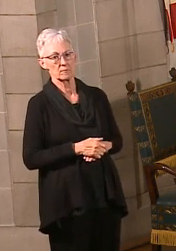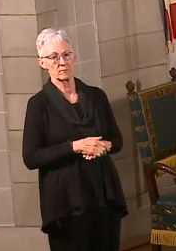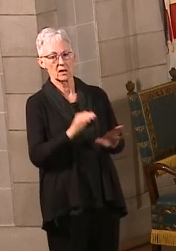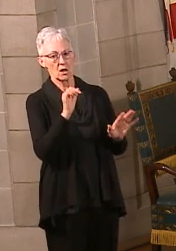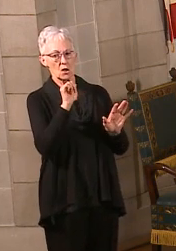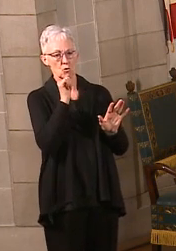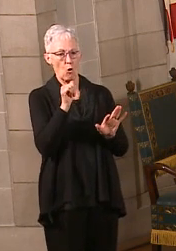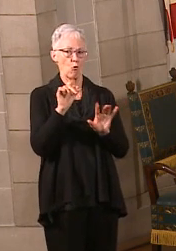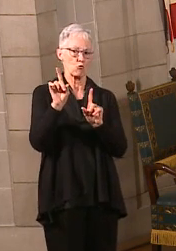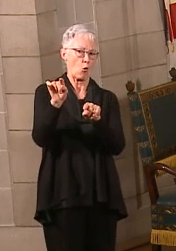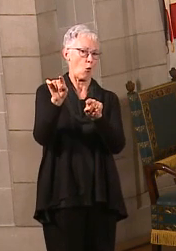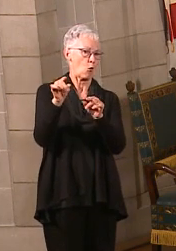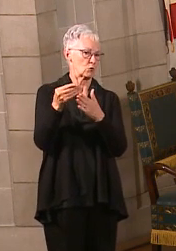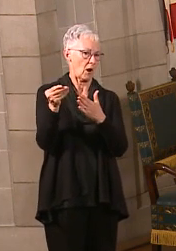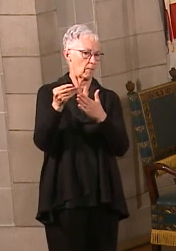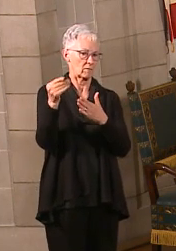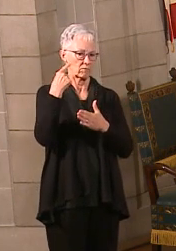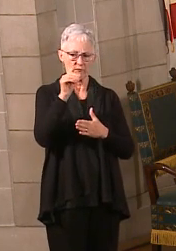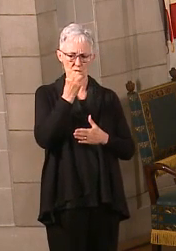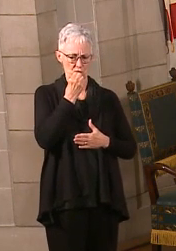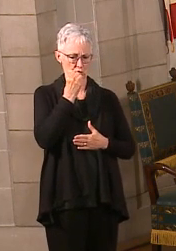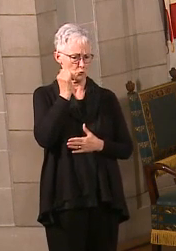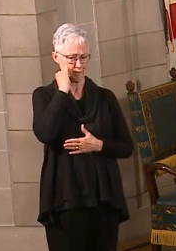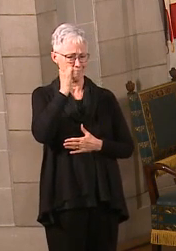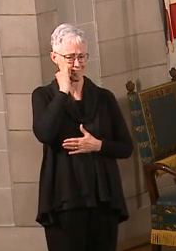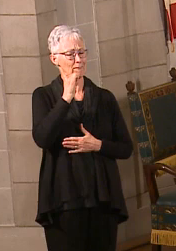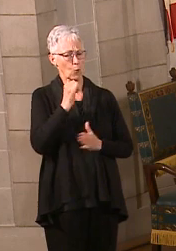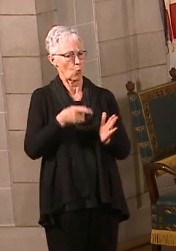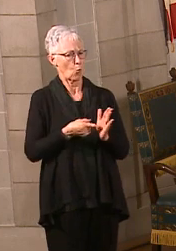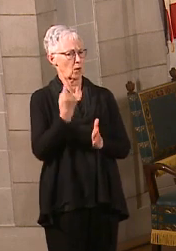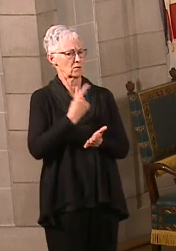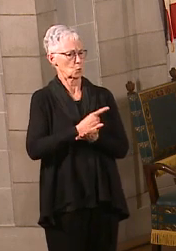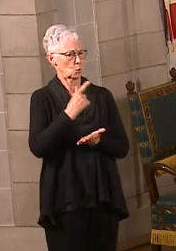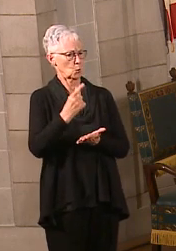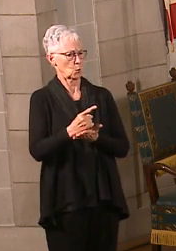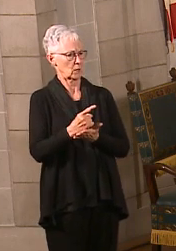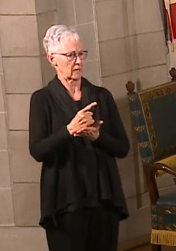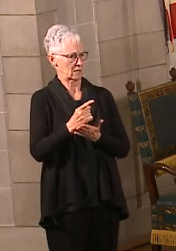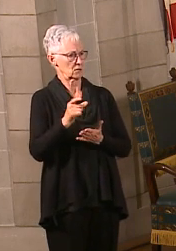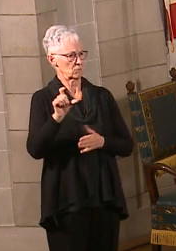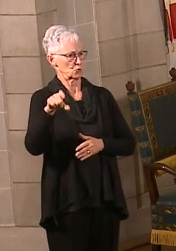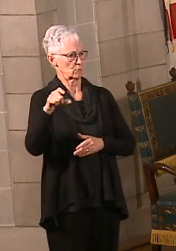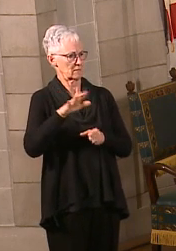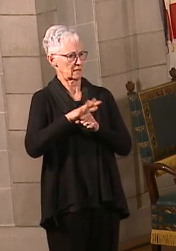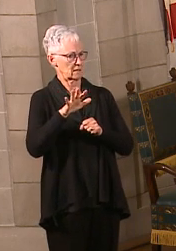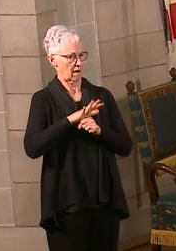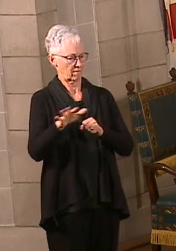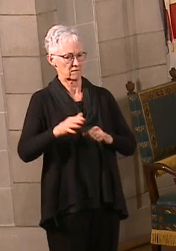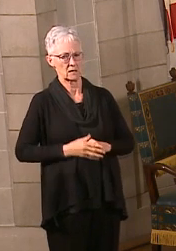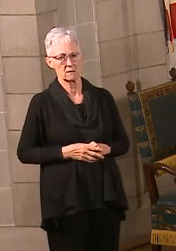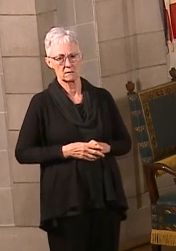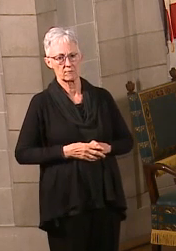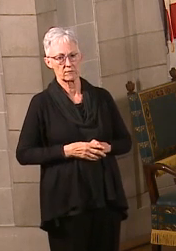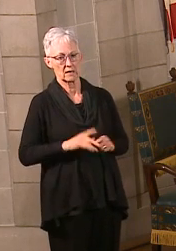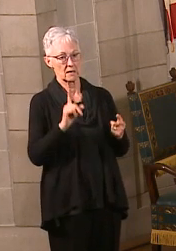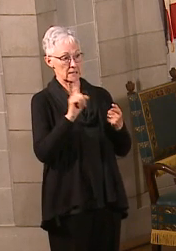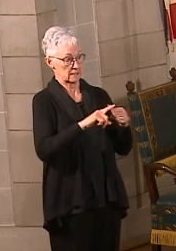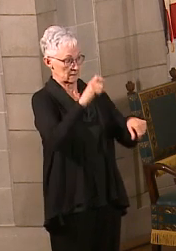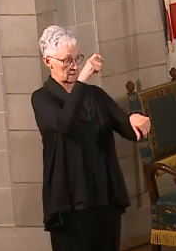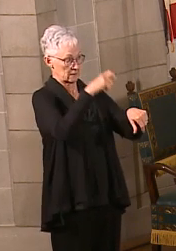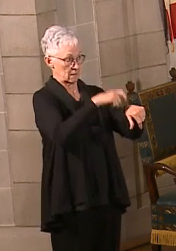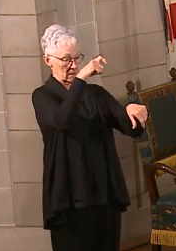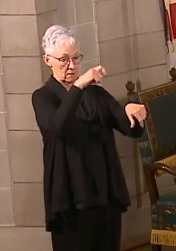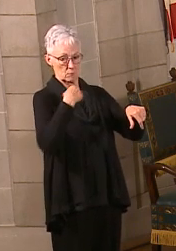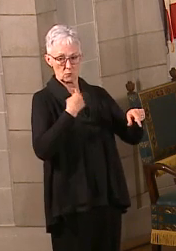visits to one per week, they really do make a difference. And in the absence of a vaccine, These prevention efforts are our best weapons in the